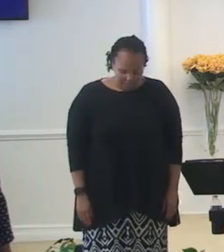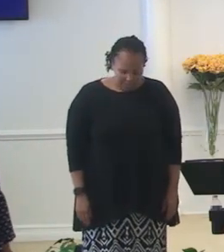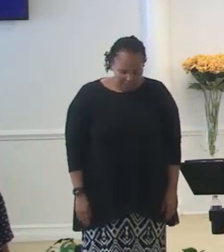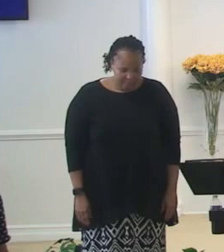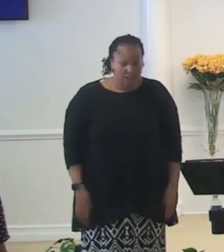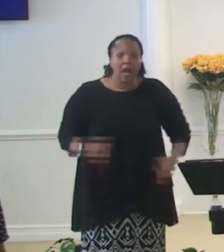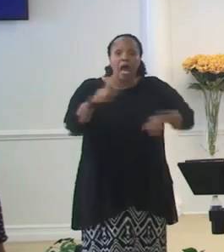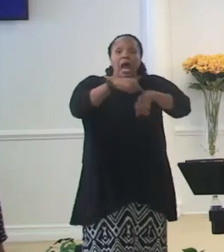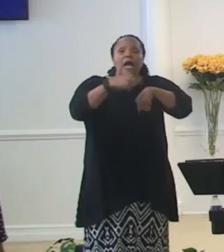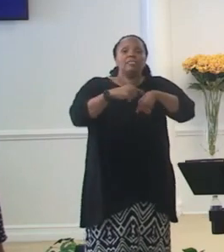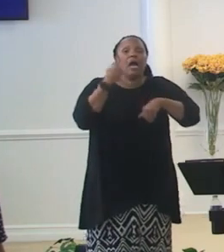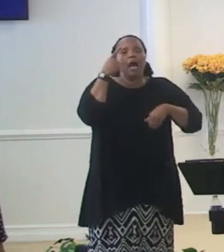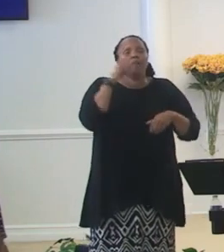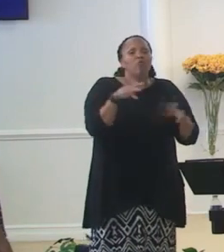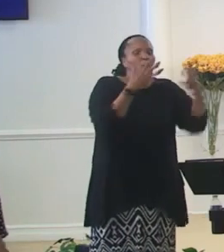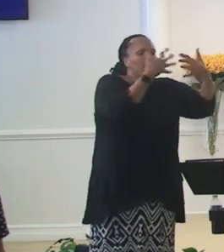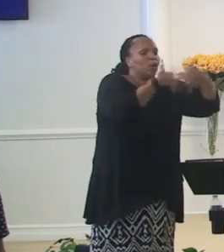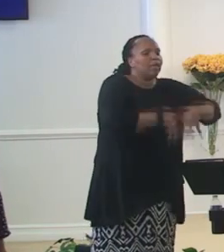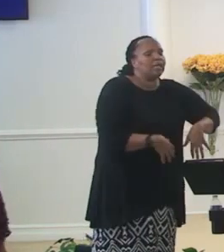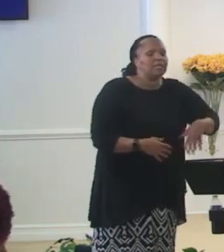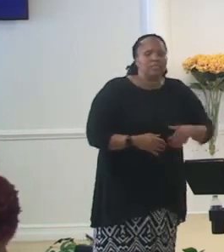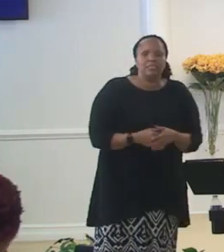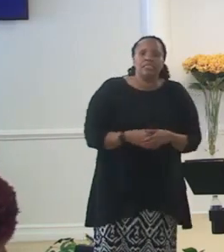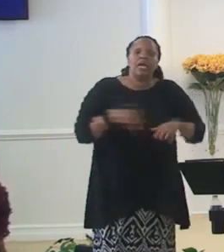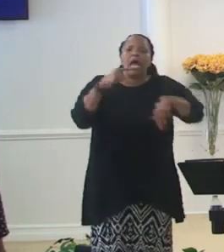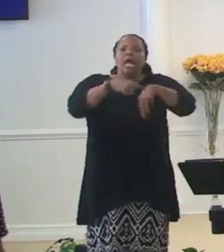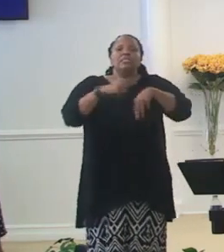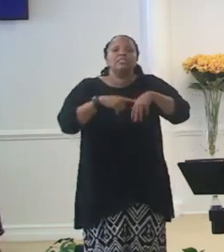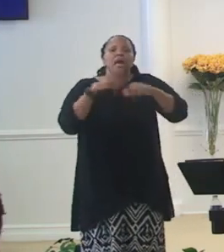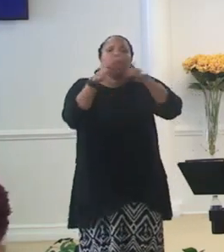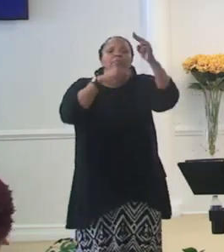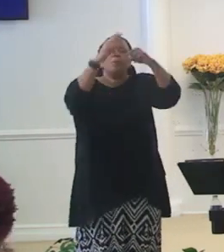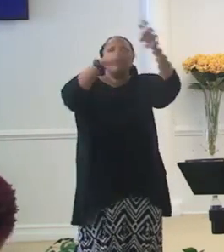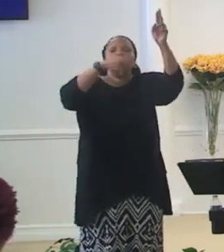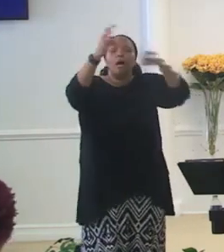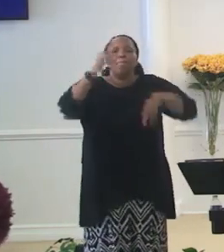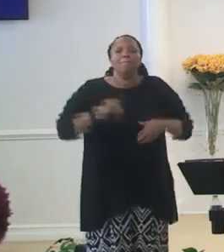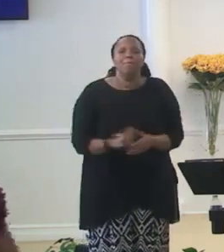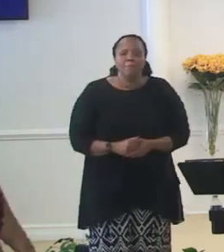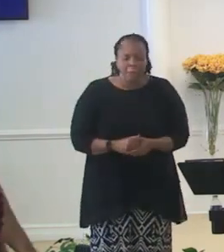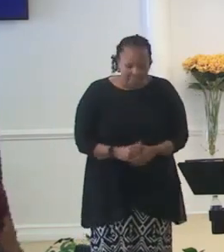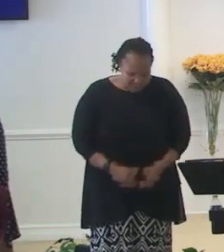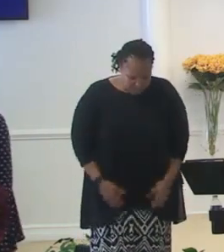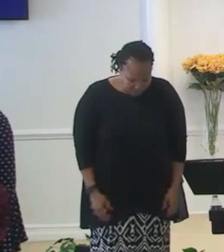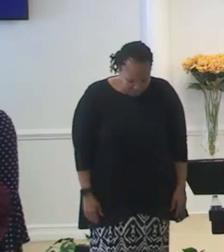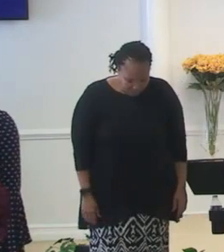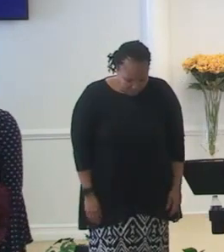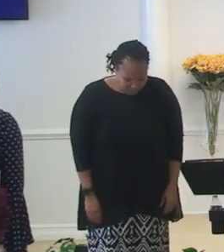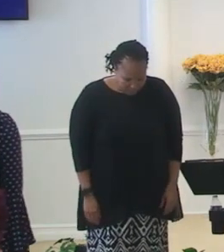A time for Parah. And a time for Barna.